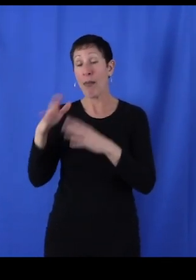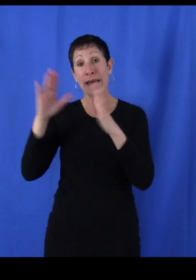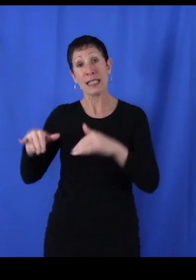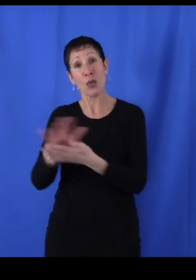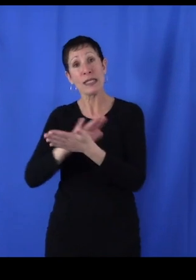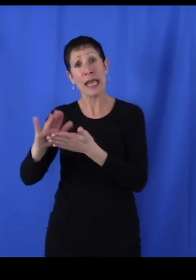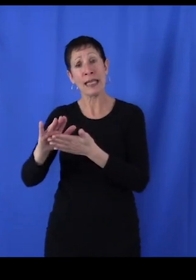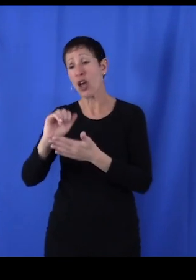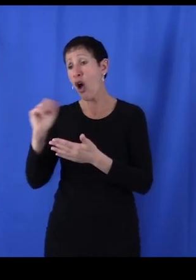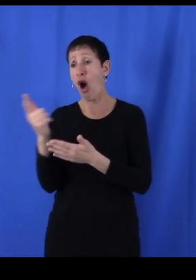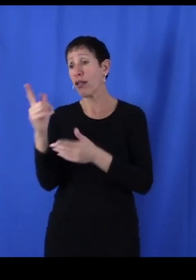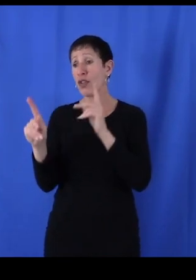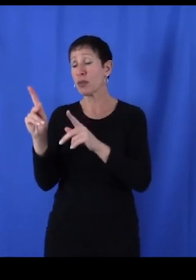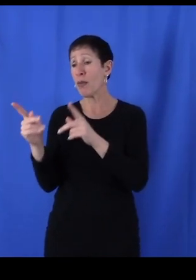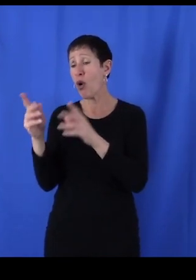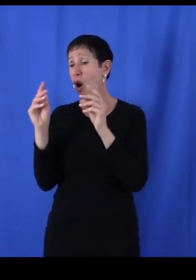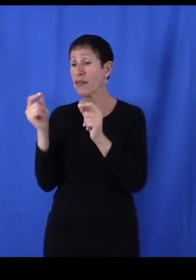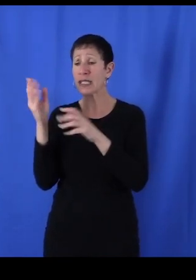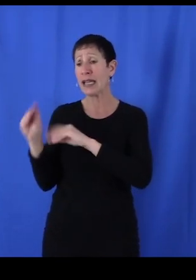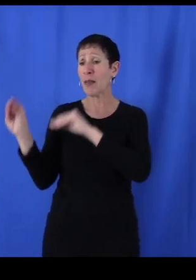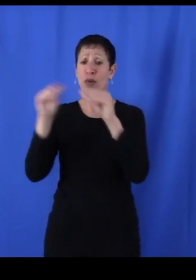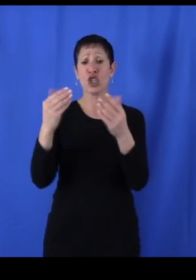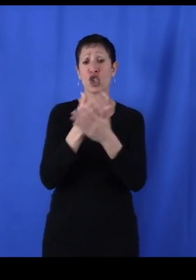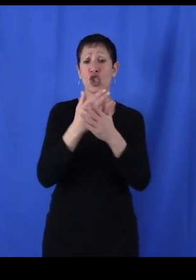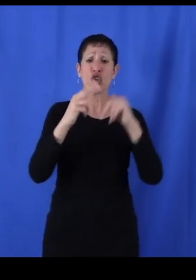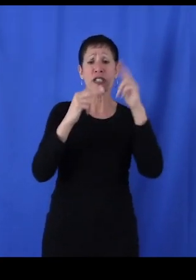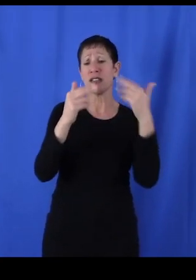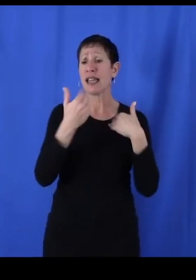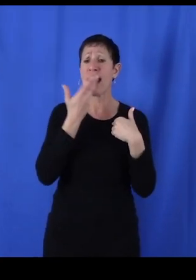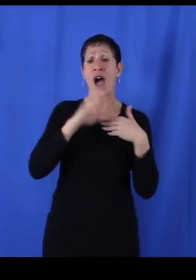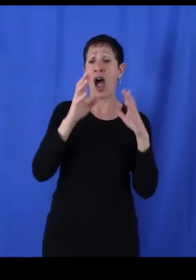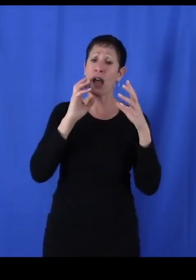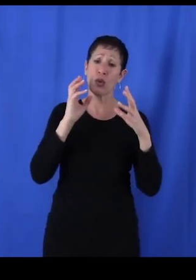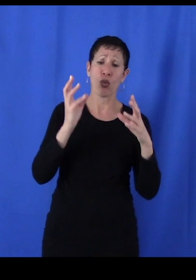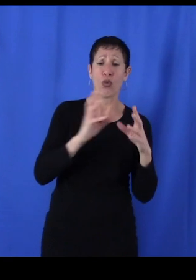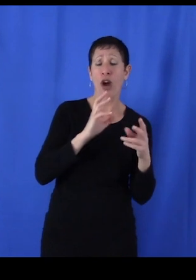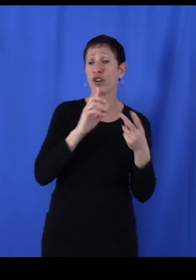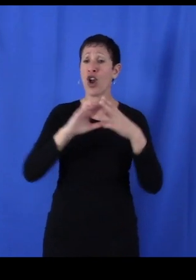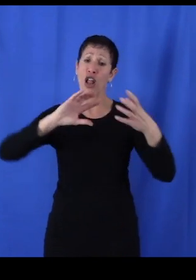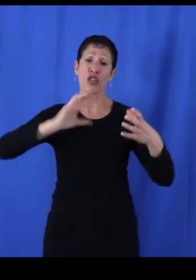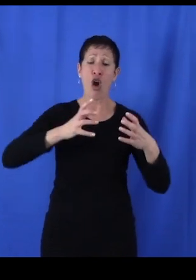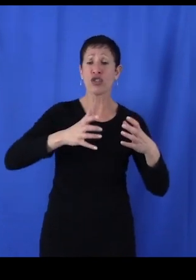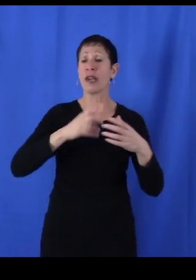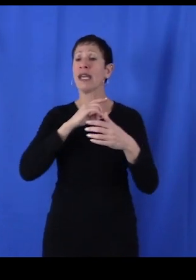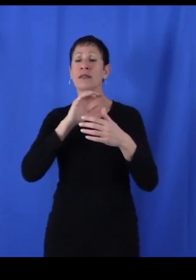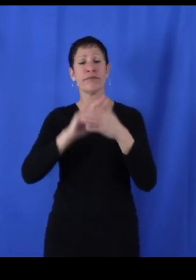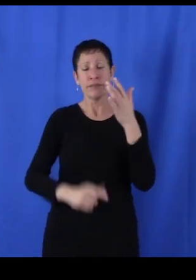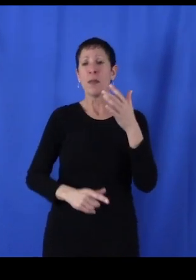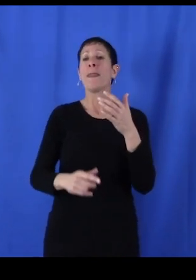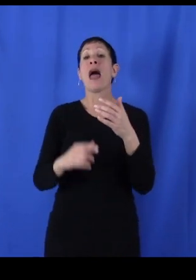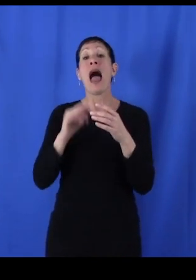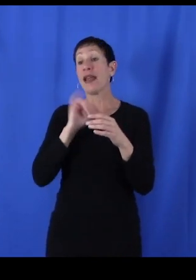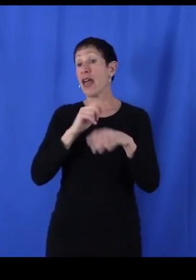housing was nice, right? All these people suddenly moved into these facilities which had hot water, laundry facilities.